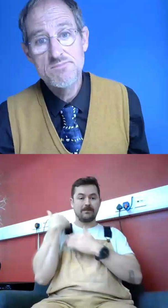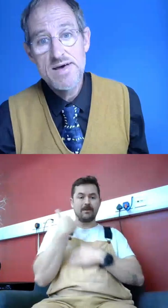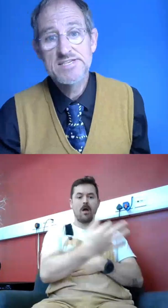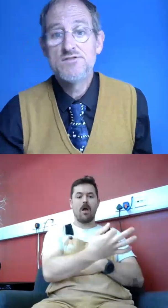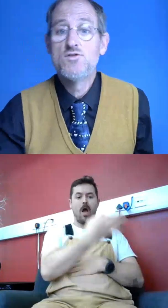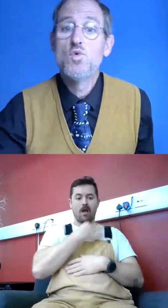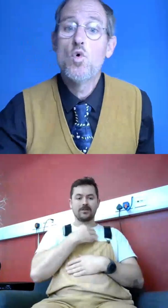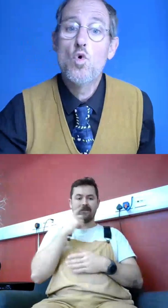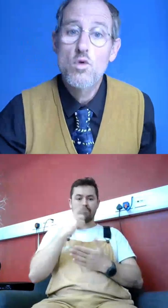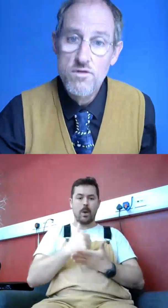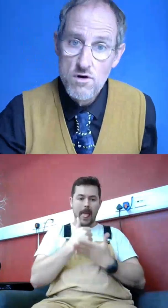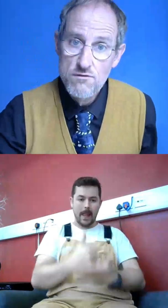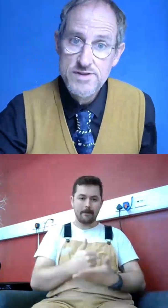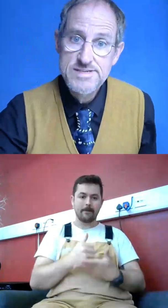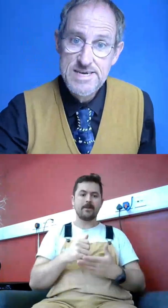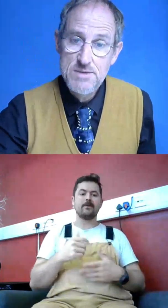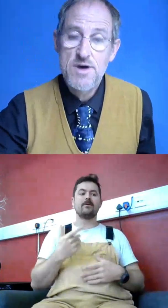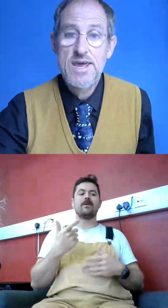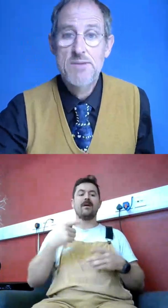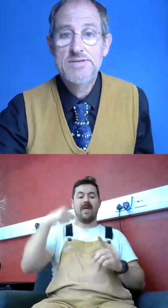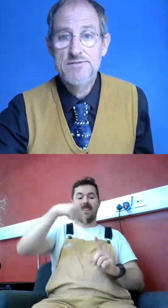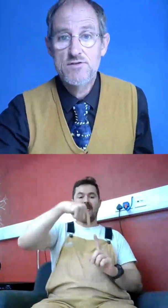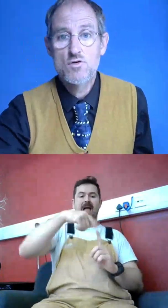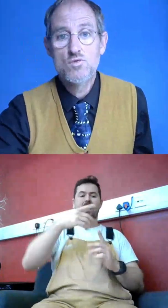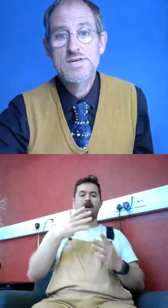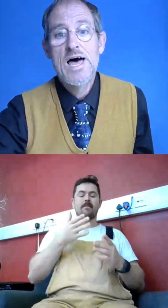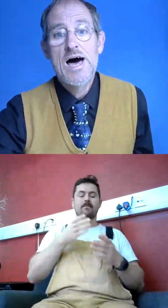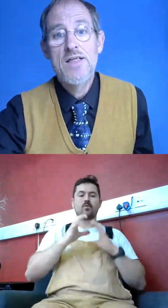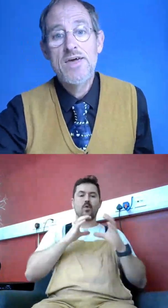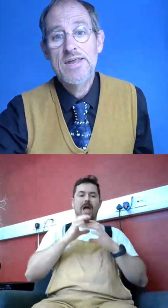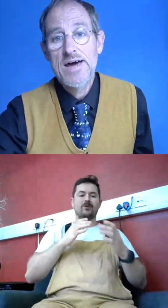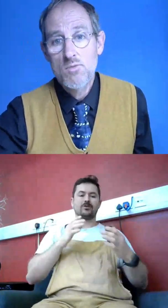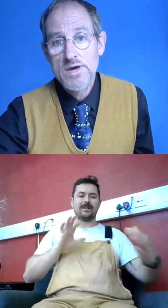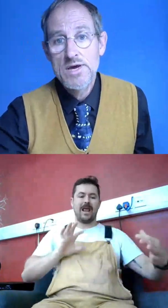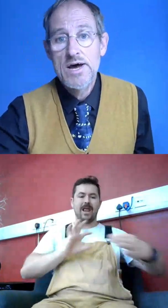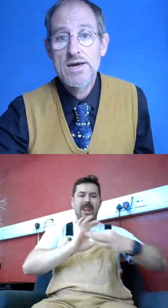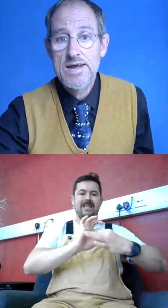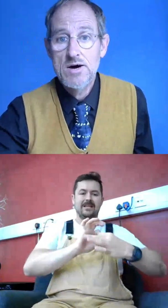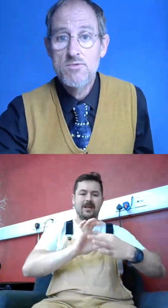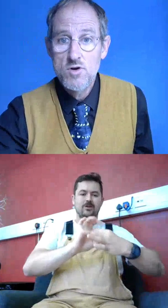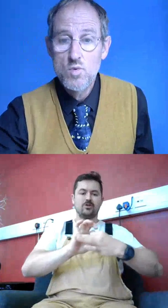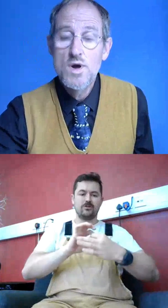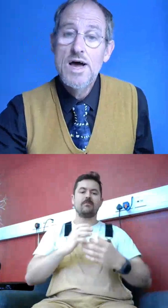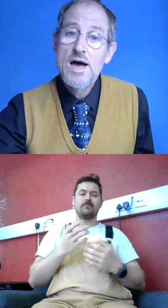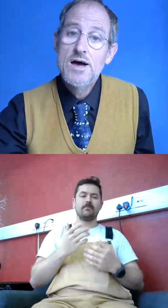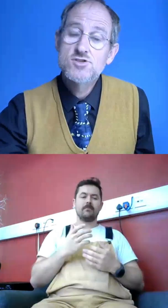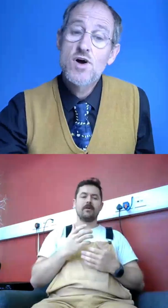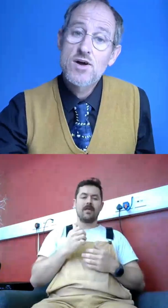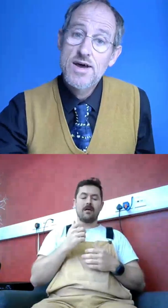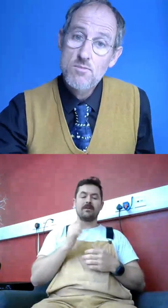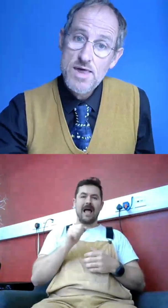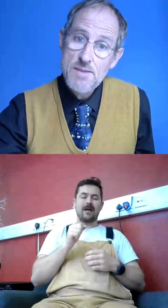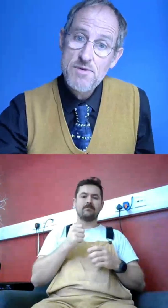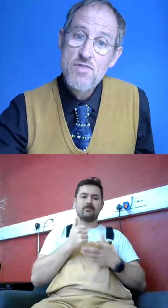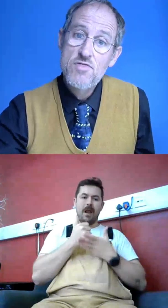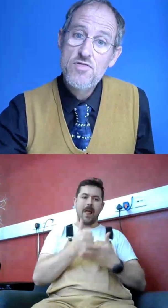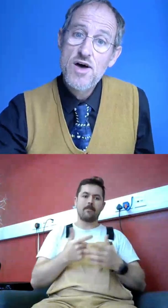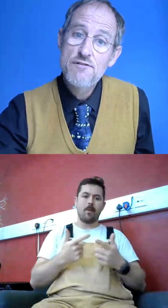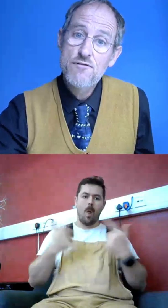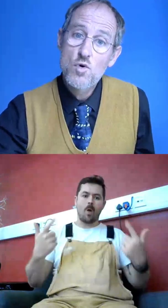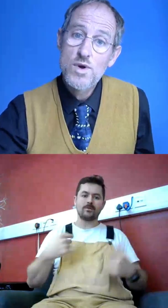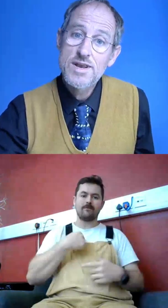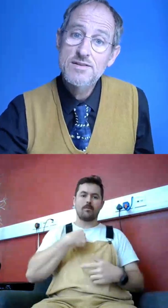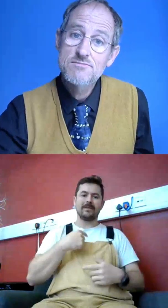take across the message to all of the team that it can be difficult and they can help me and I can help you. So I can help them.